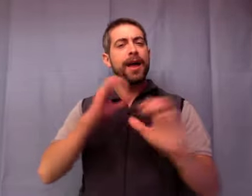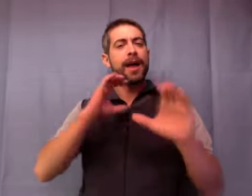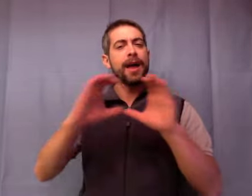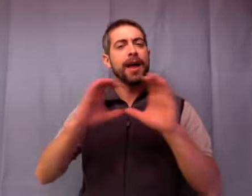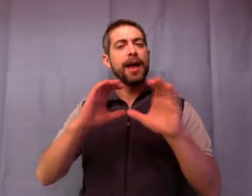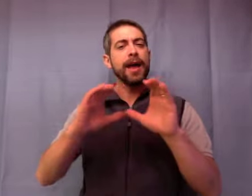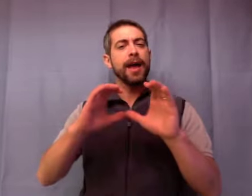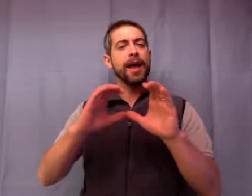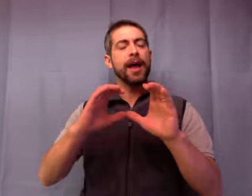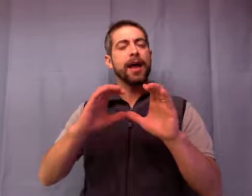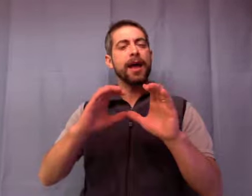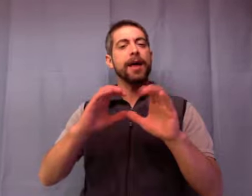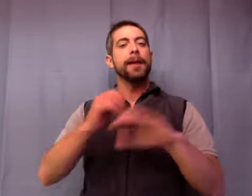based on active listening,